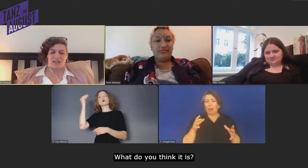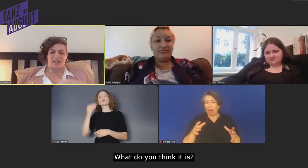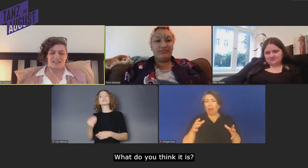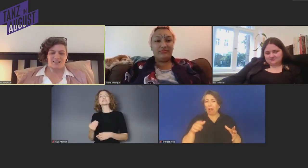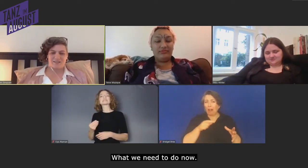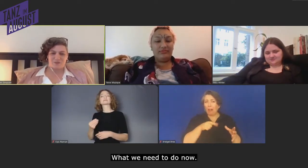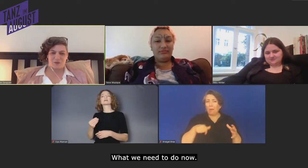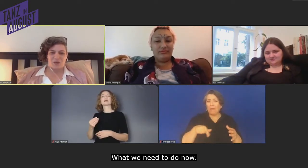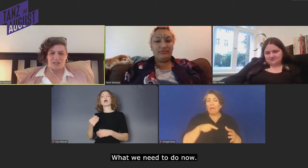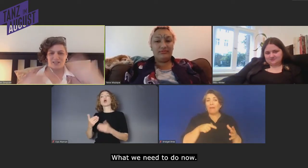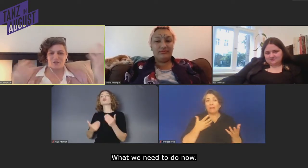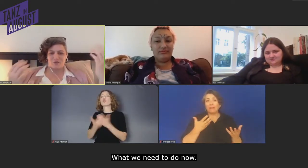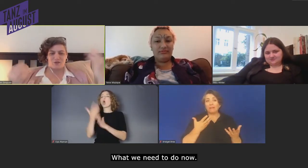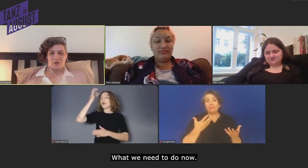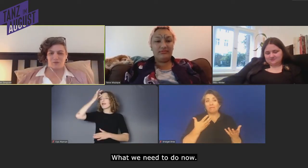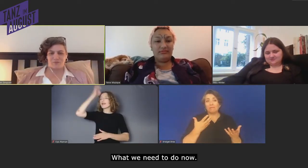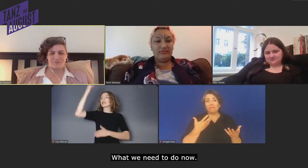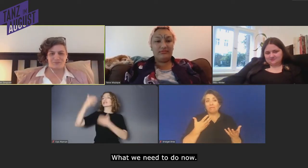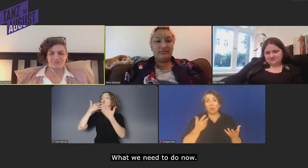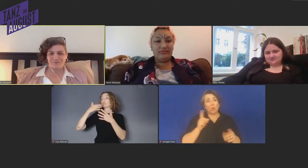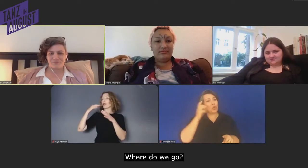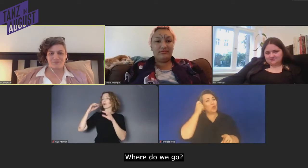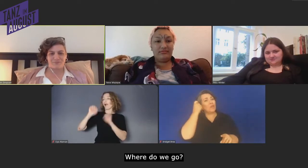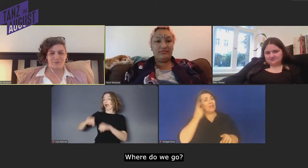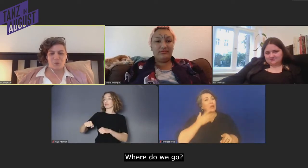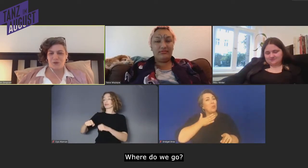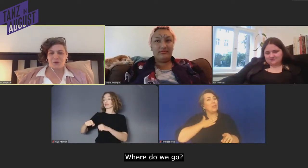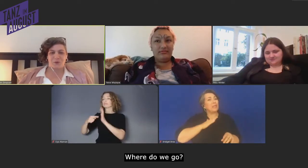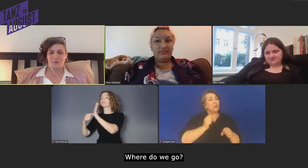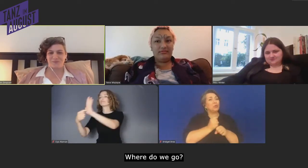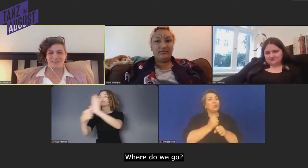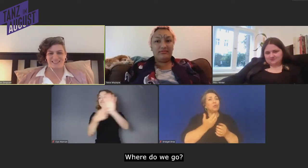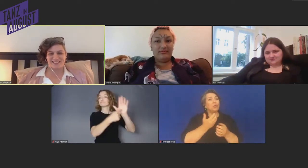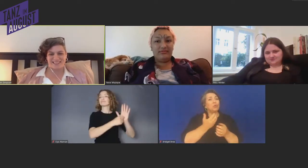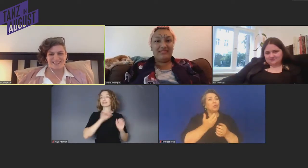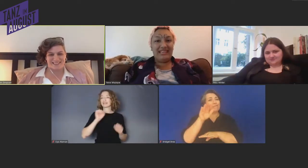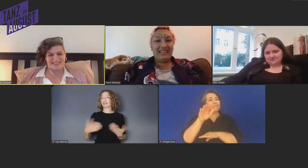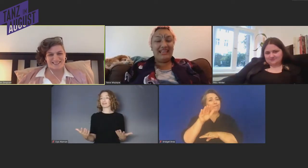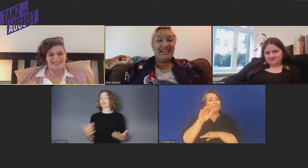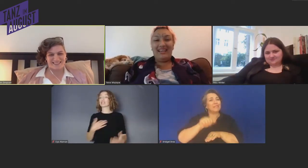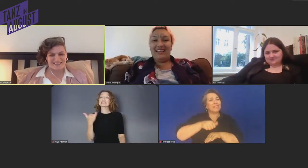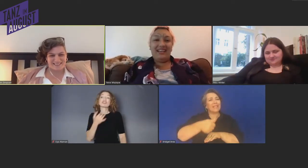think it is that we need to do now? Where do we go?